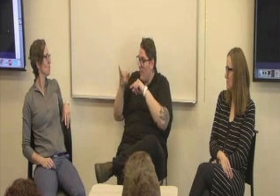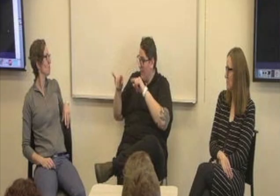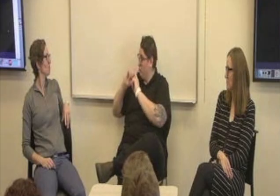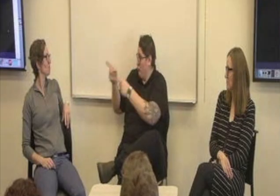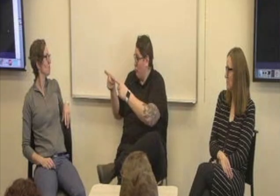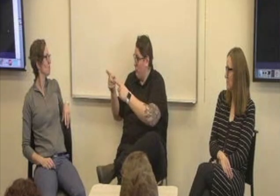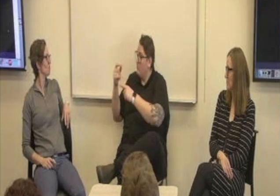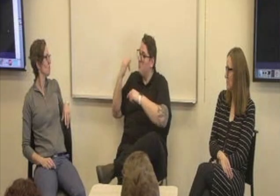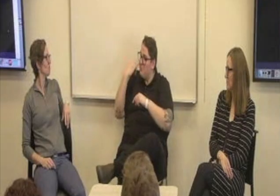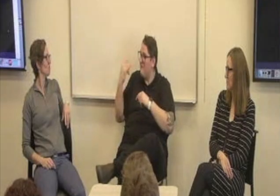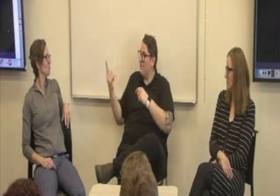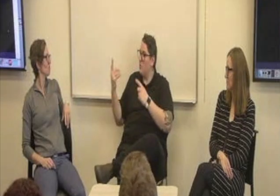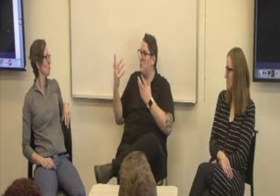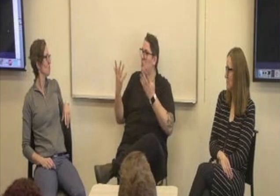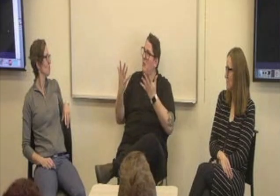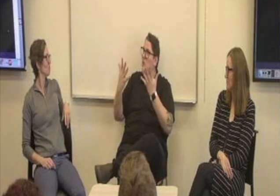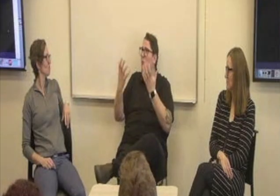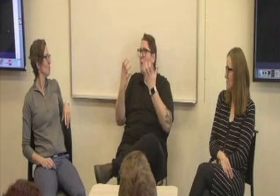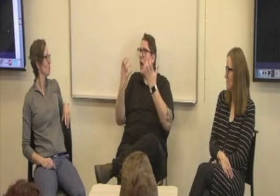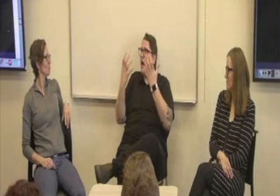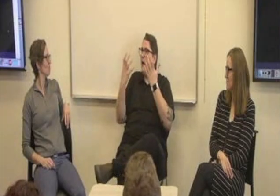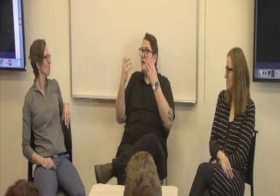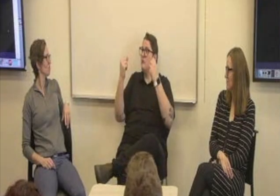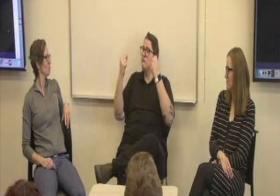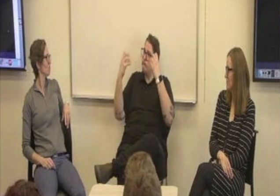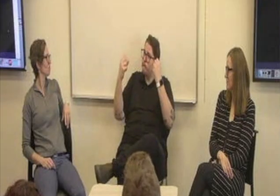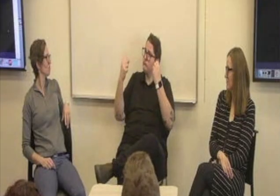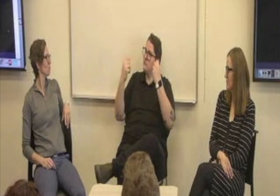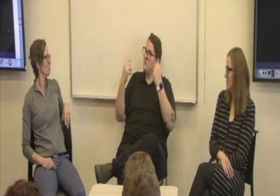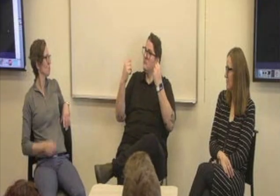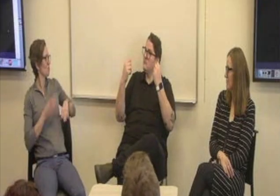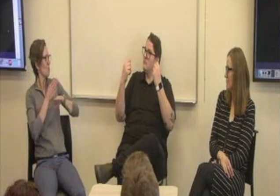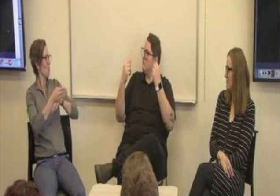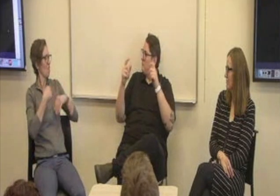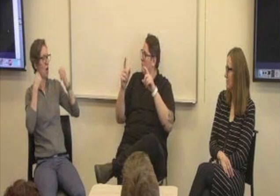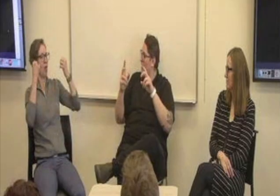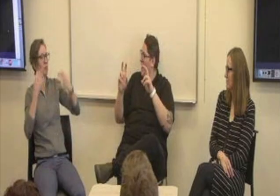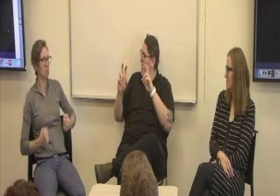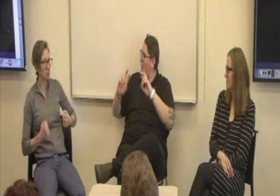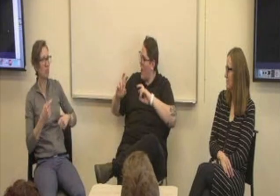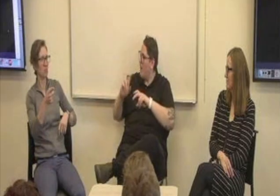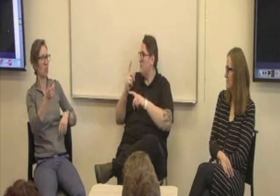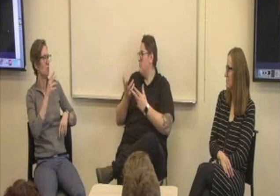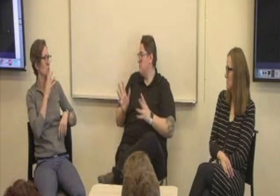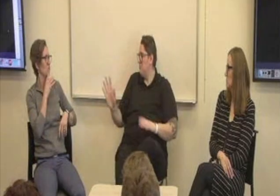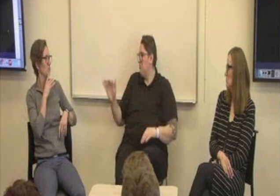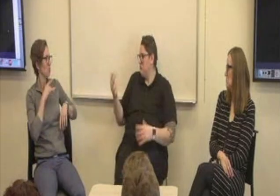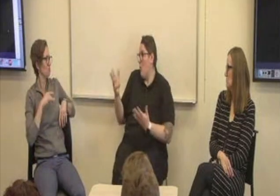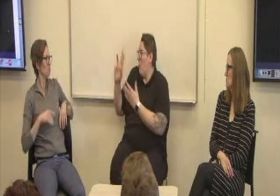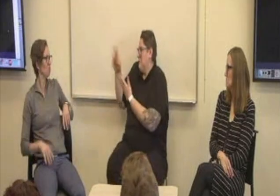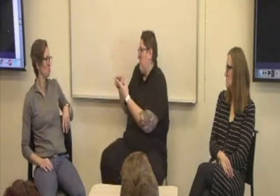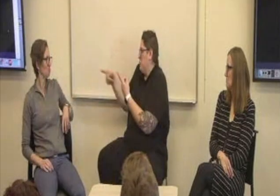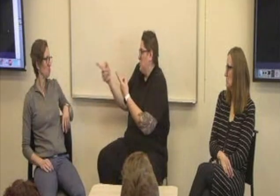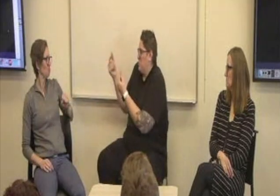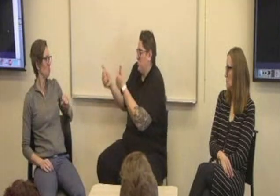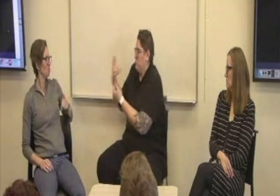So perhaps you might want to dig deeper into that, but maybe if you just want to sign, and then